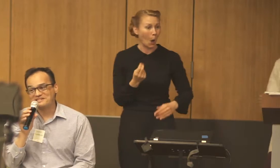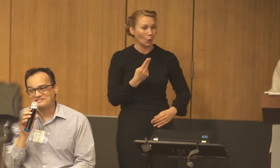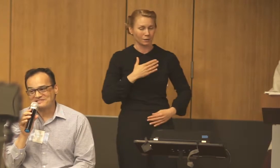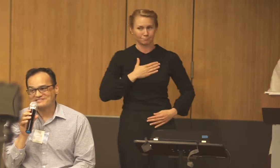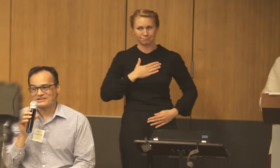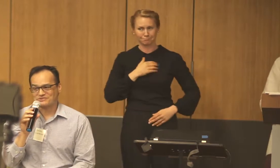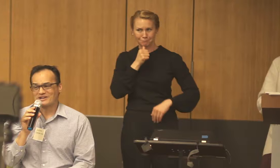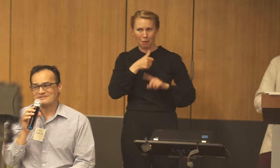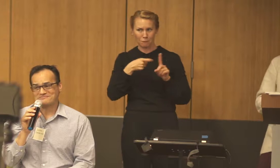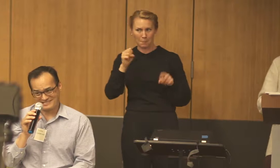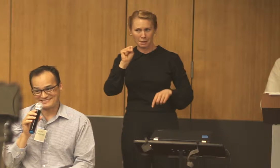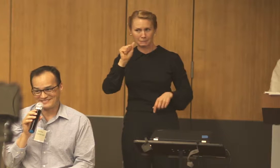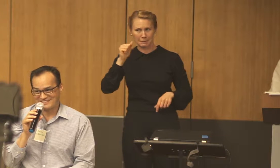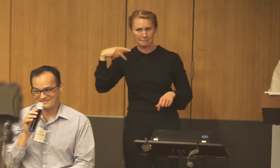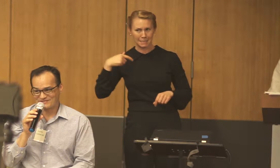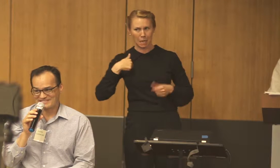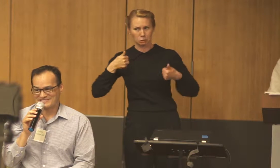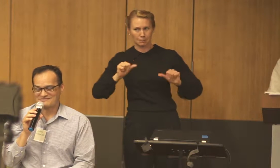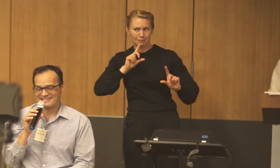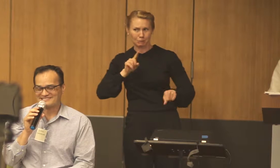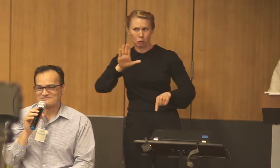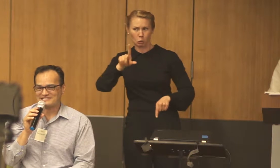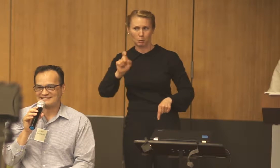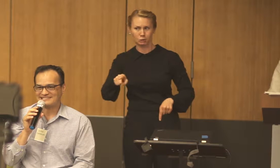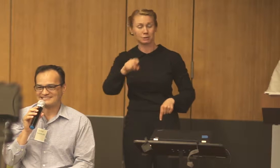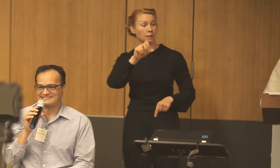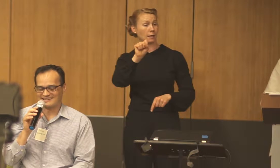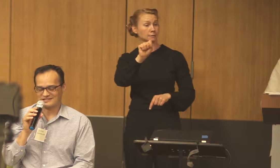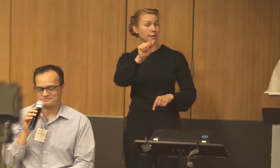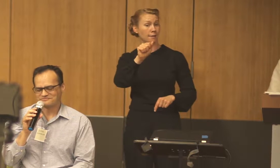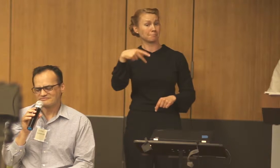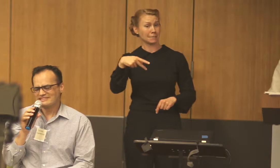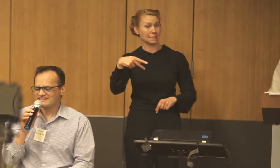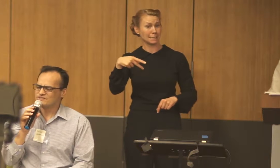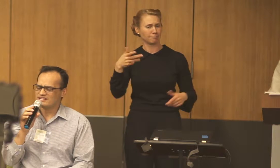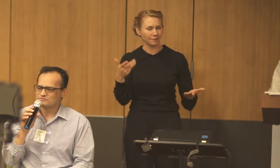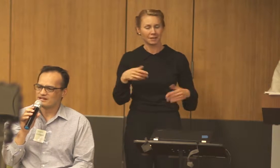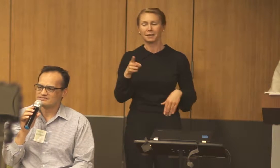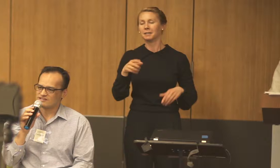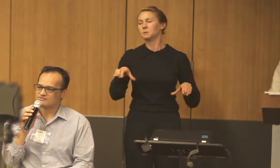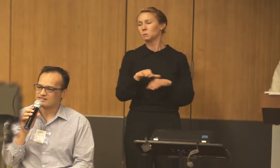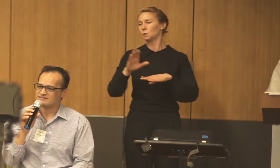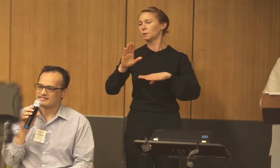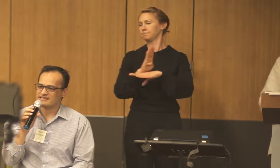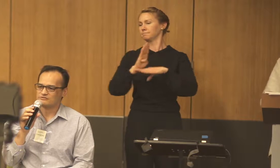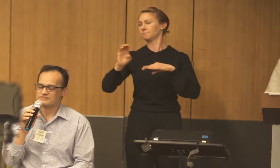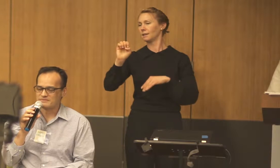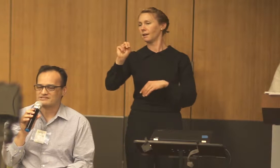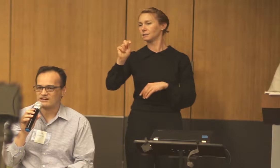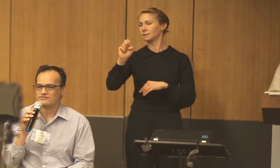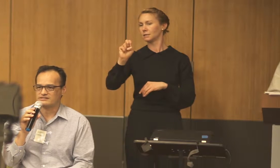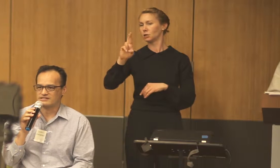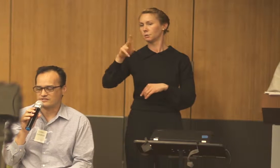I'm not from SAP, so I will try my best to answer this question, but SAP is they do enterprise software.